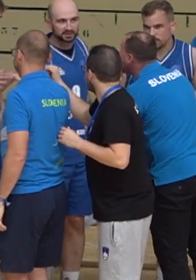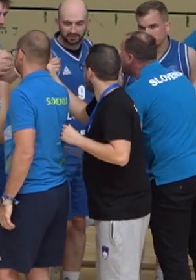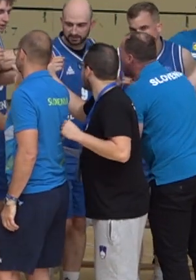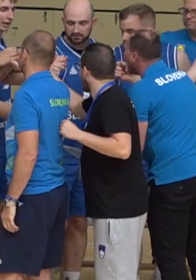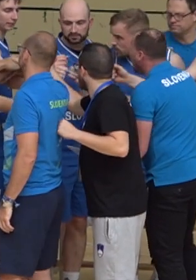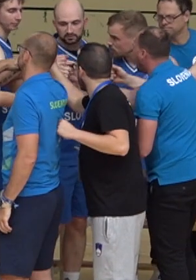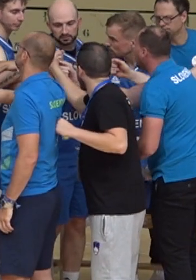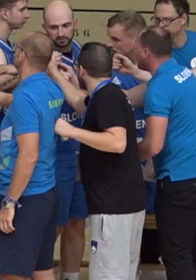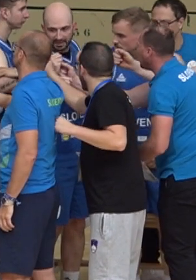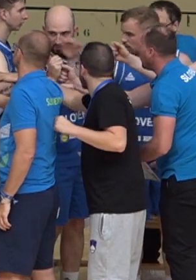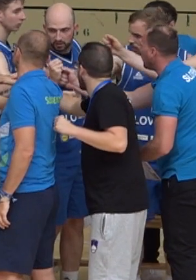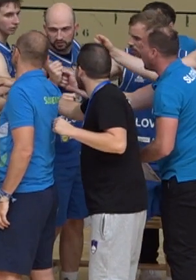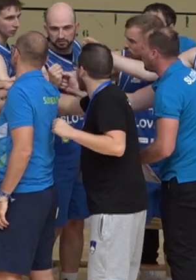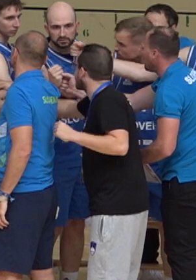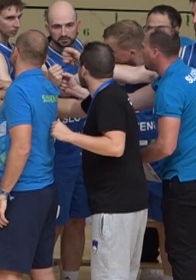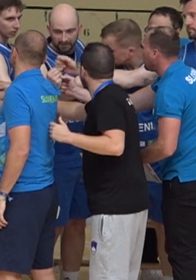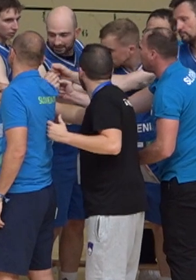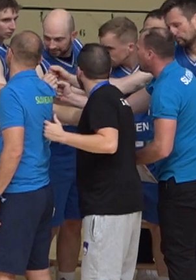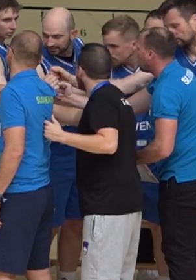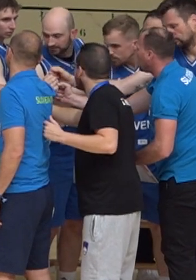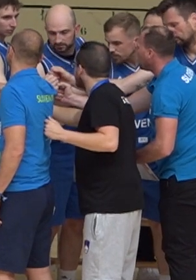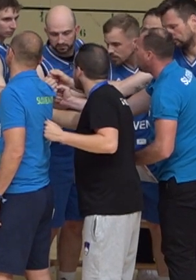I just need to clear my head.